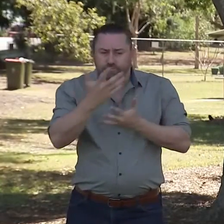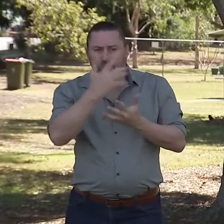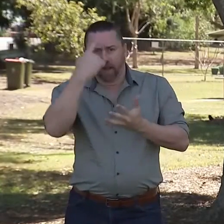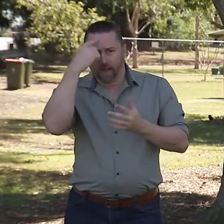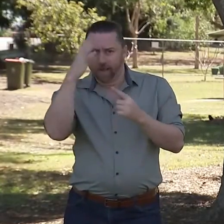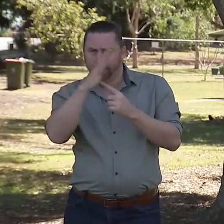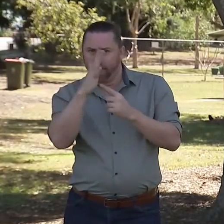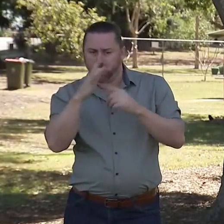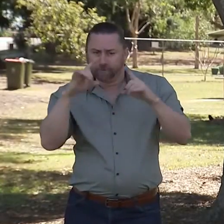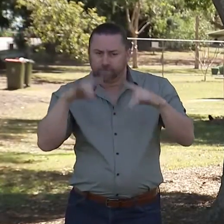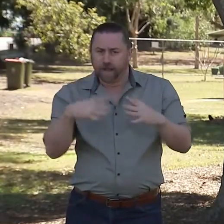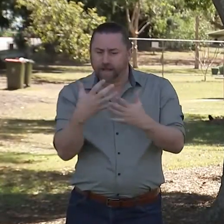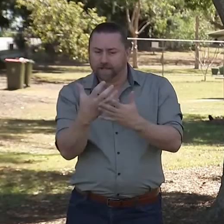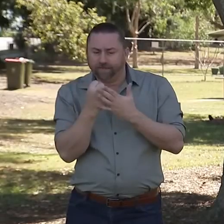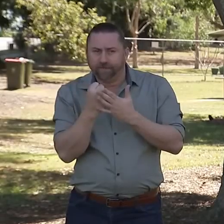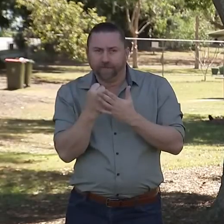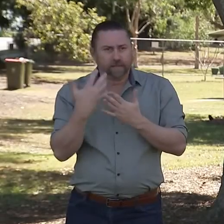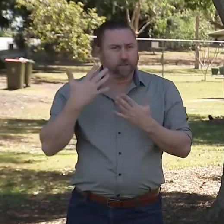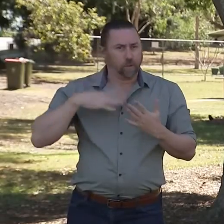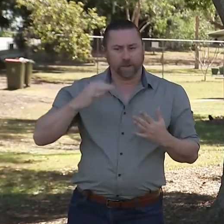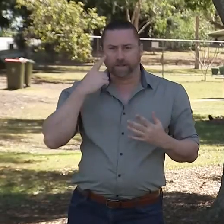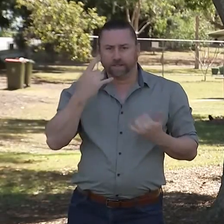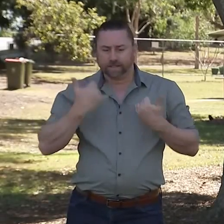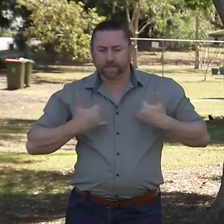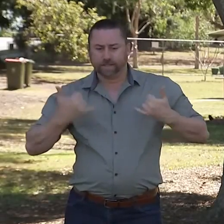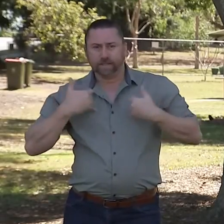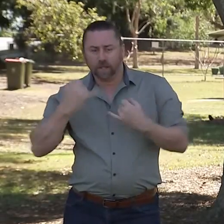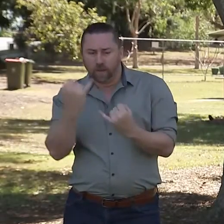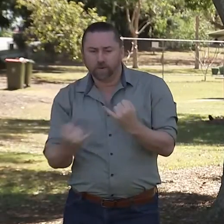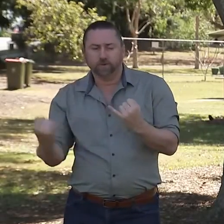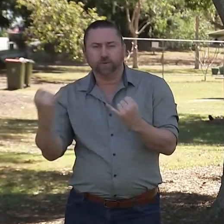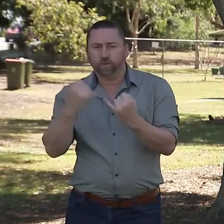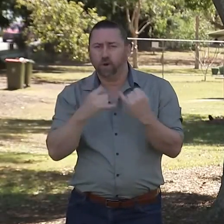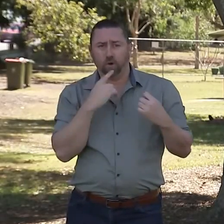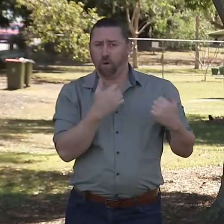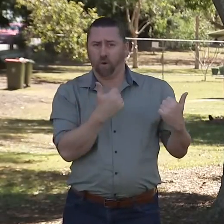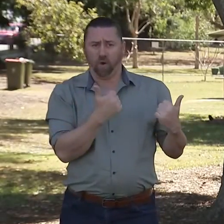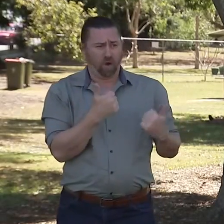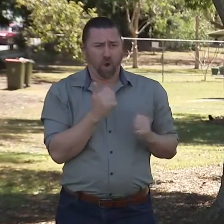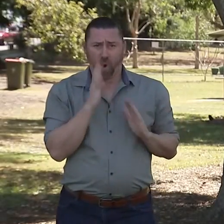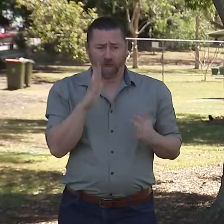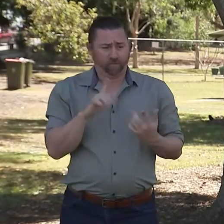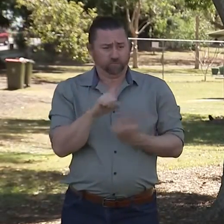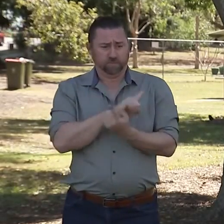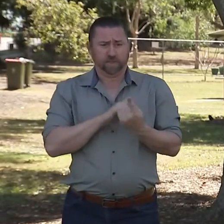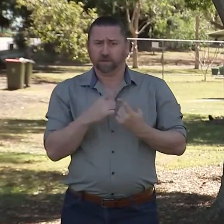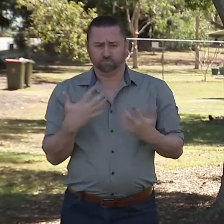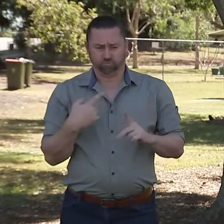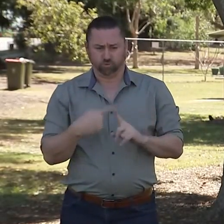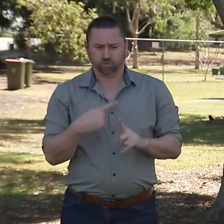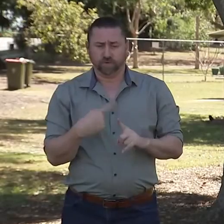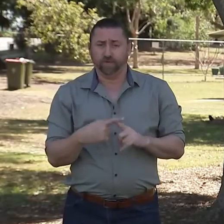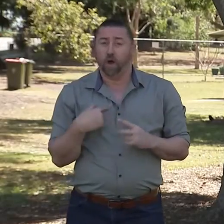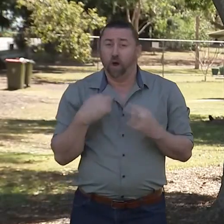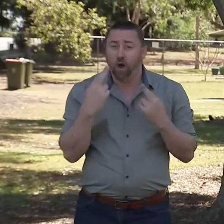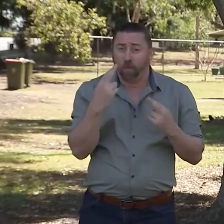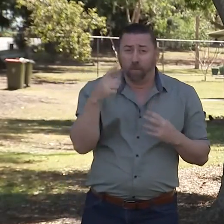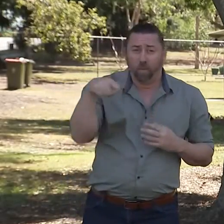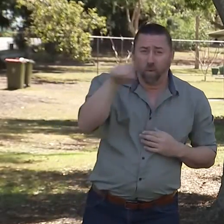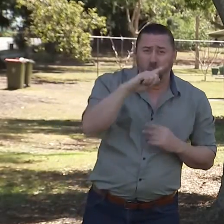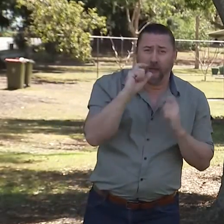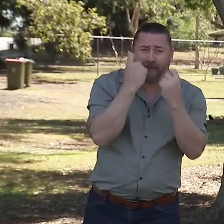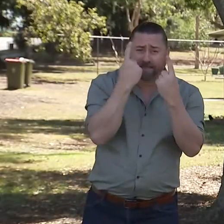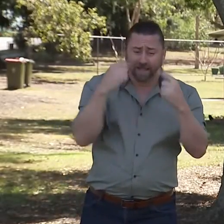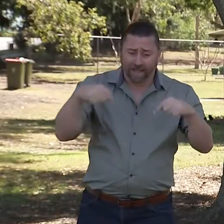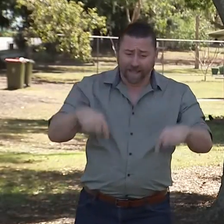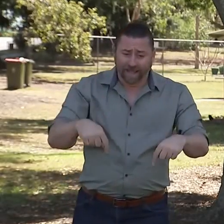that's great that we're seeing that. We're getting some further work done. And as you can appreciate, and I hope Queenslanders can appreciate, we've got to